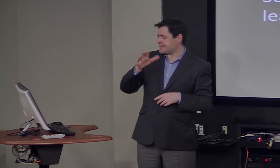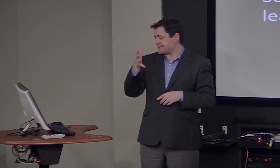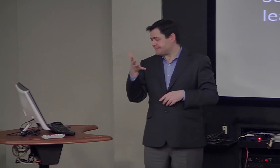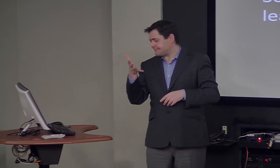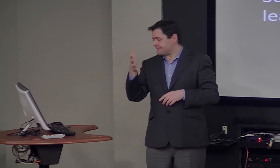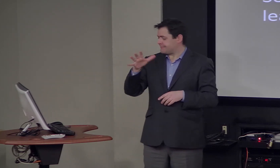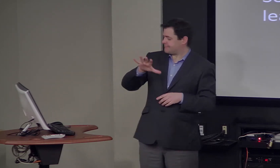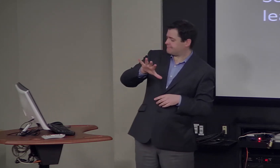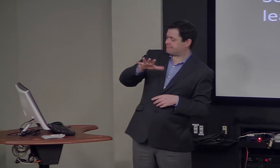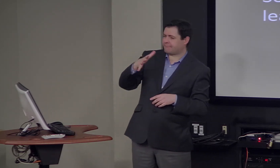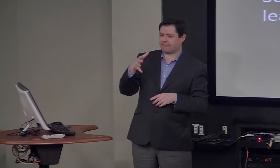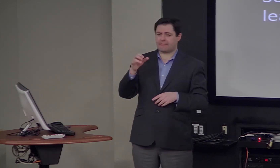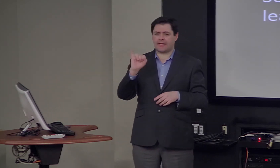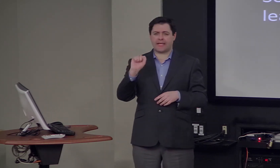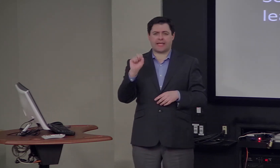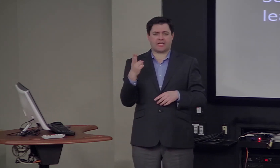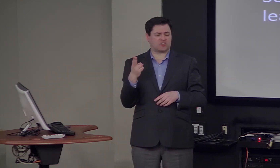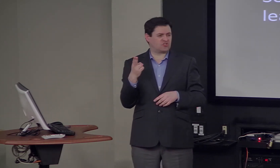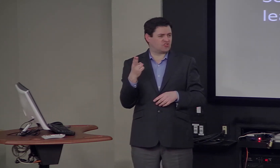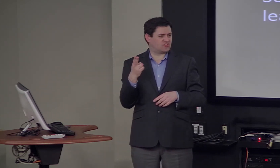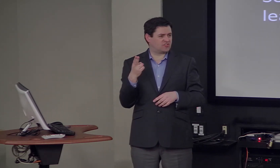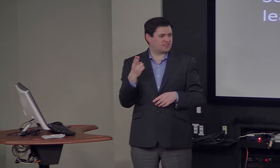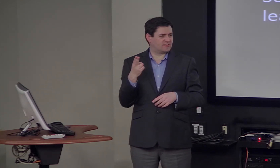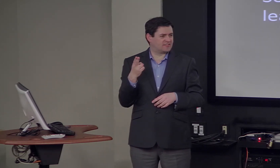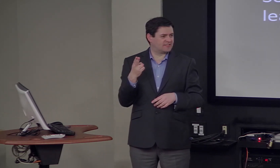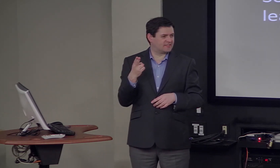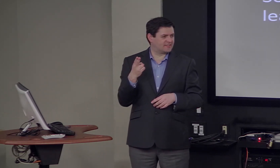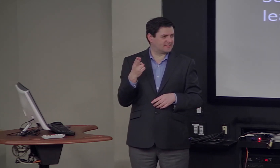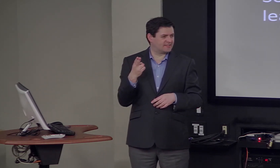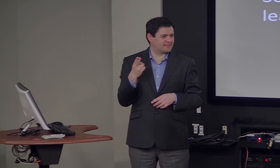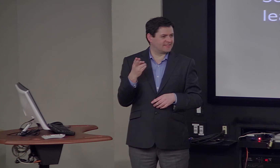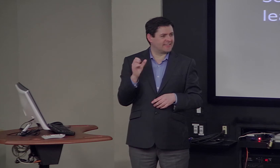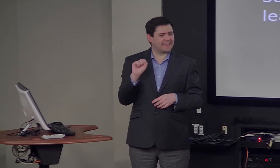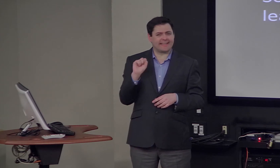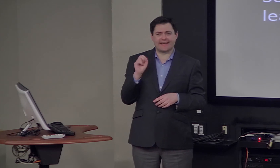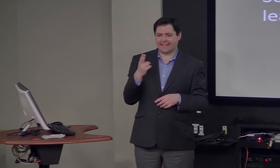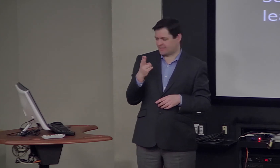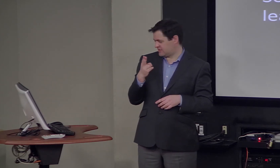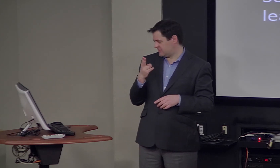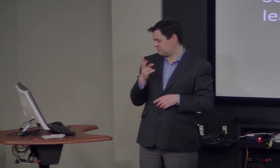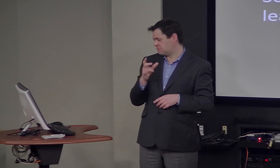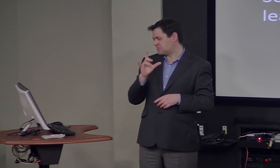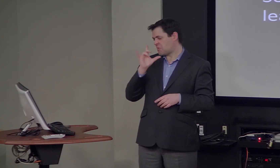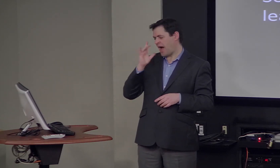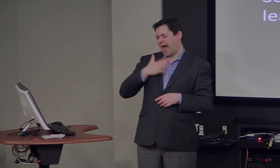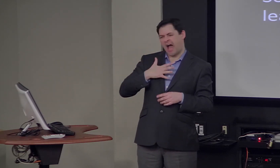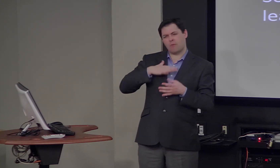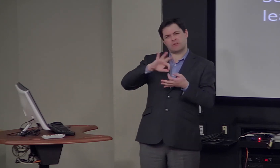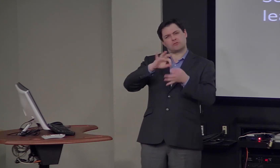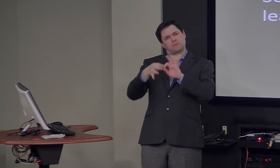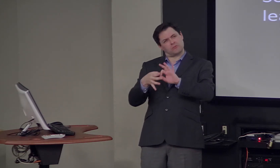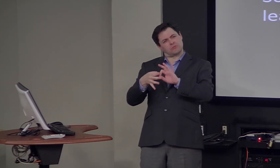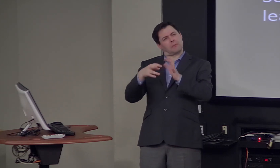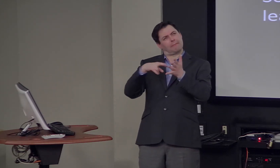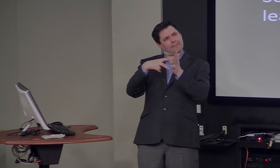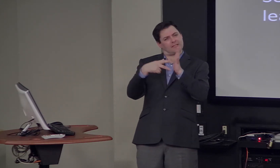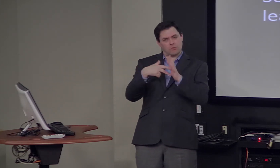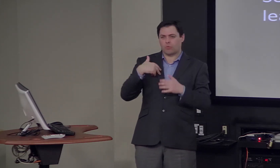impact on interpreting, but what we found with our results here was it sort of did, kind of a kindish sort of